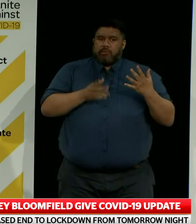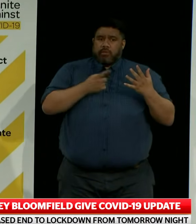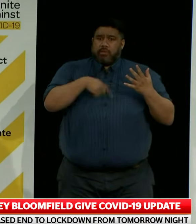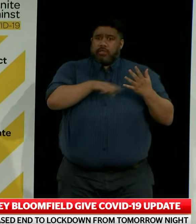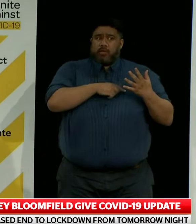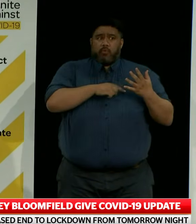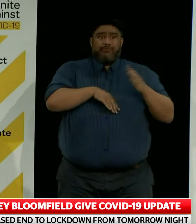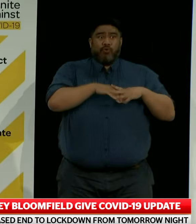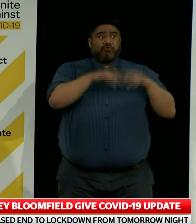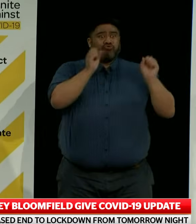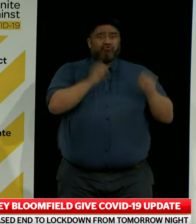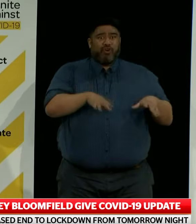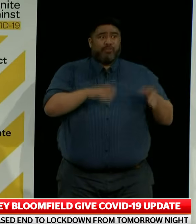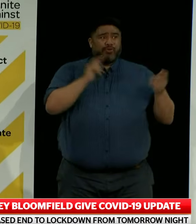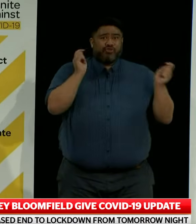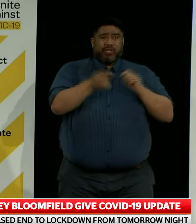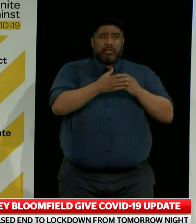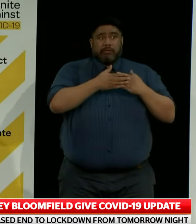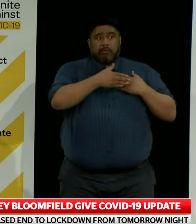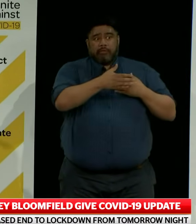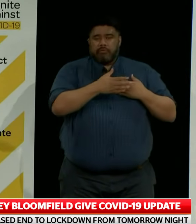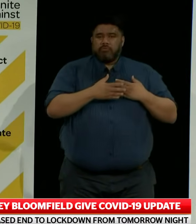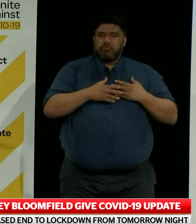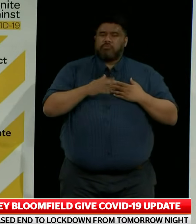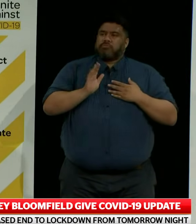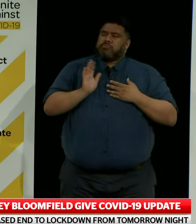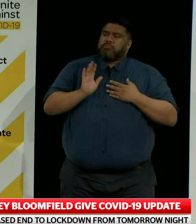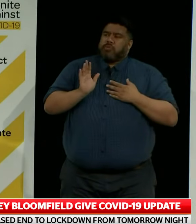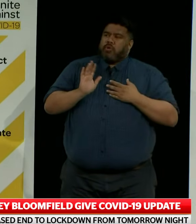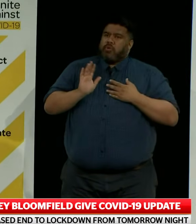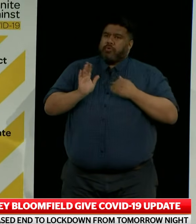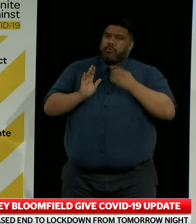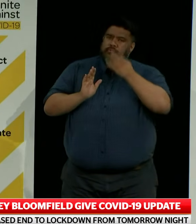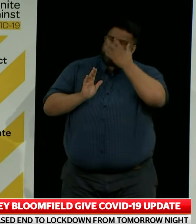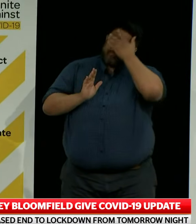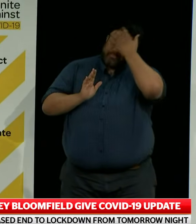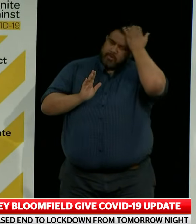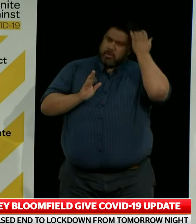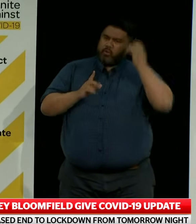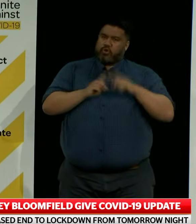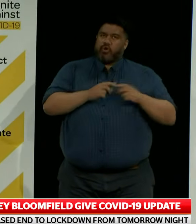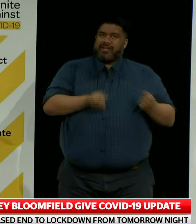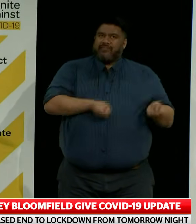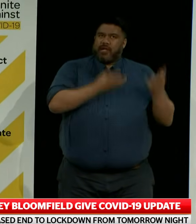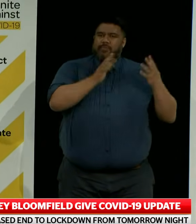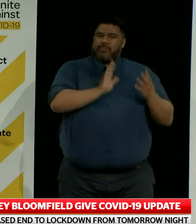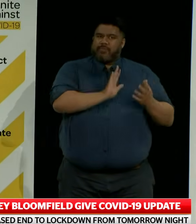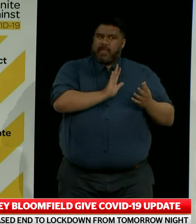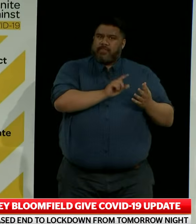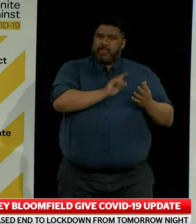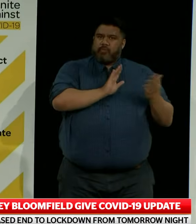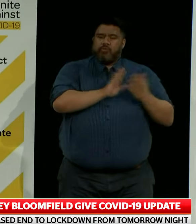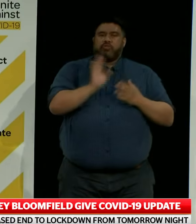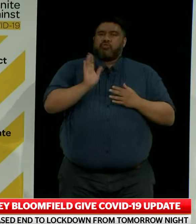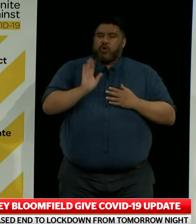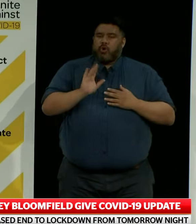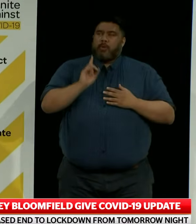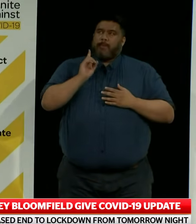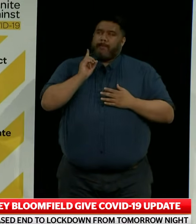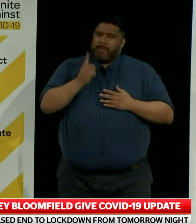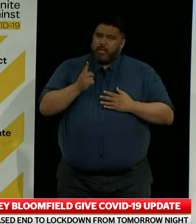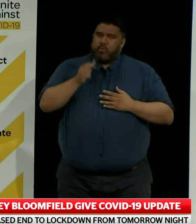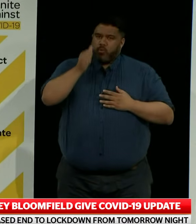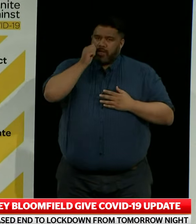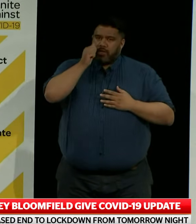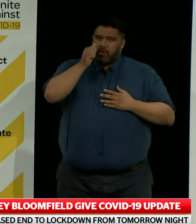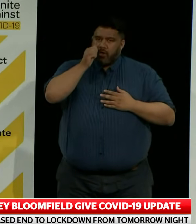that will change now or even in the future. So I do think it's a bit crude to simply say we're abandoning our approach. What we have acknowledged is